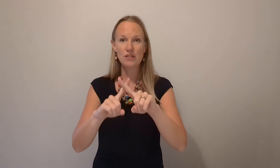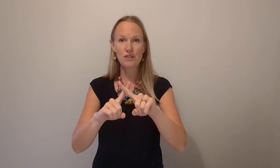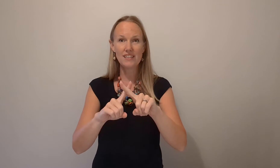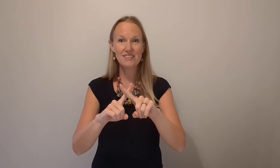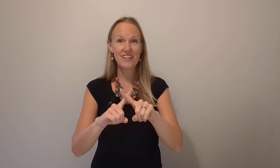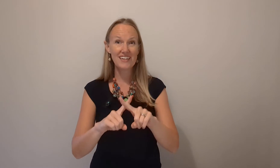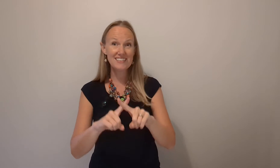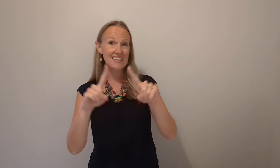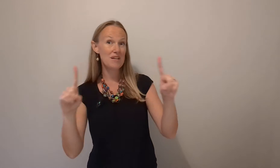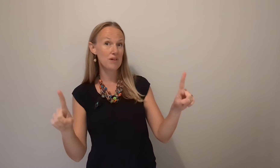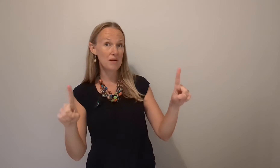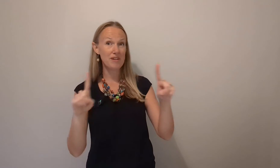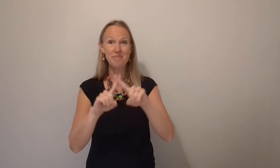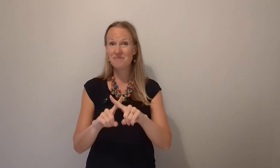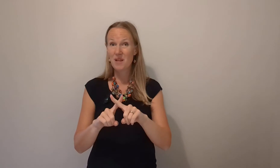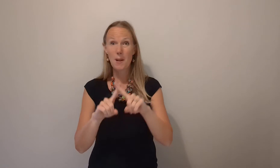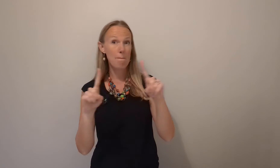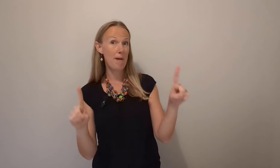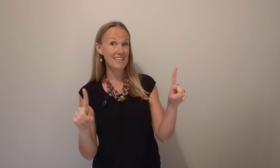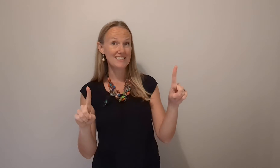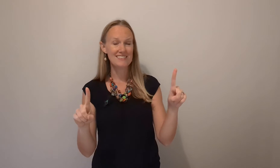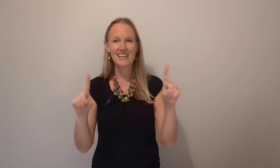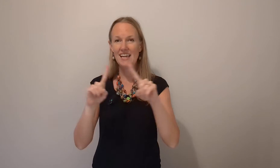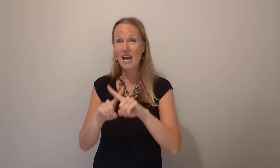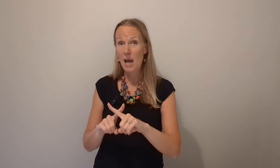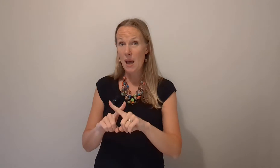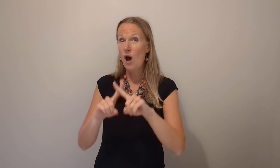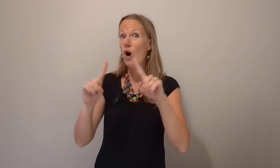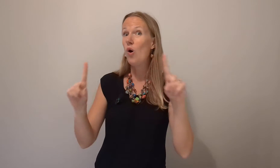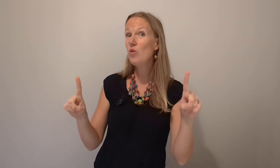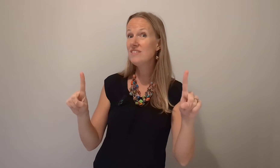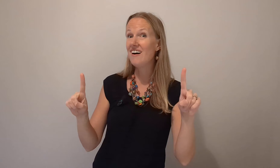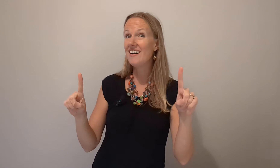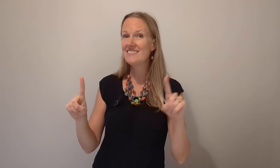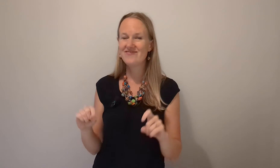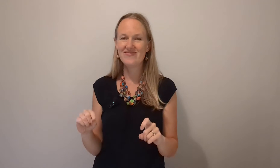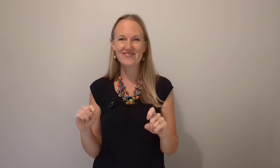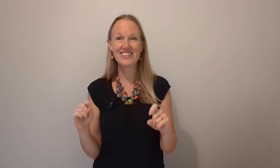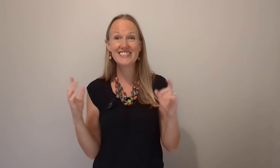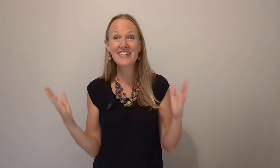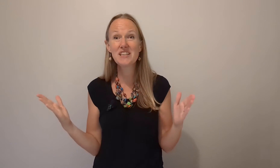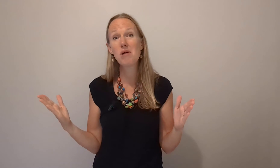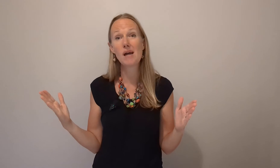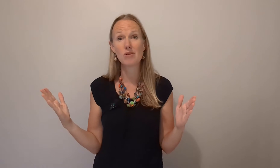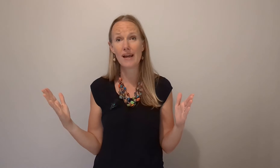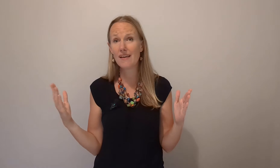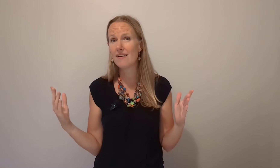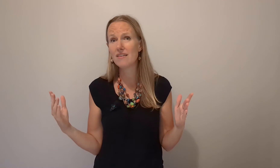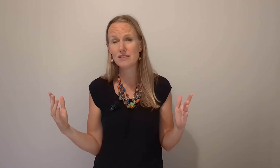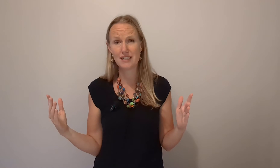you cross your fingers and then bring them out. But, okay, hold on. Just like in the Bible, right? In all those